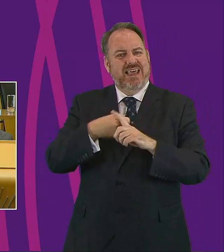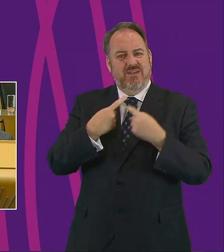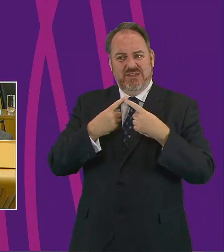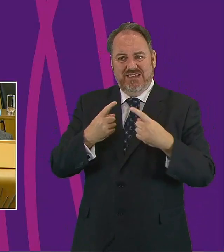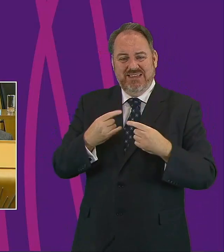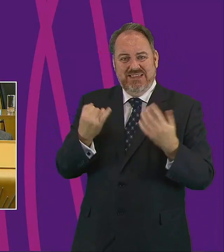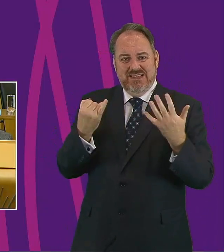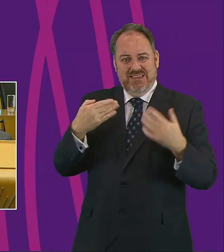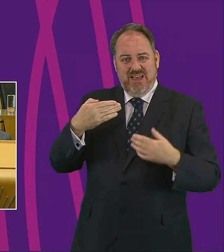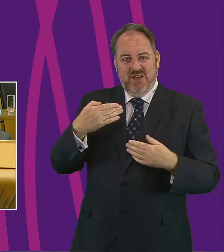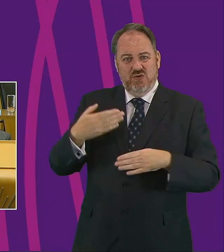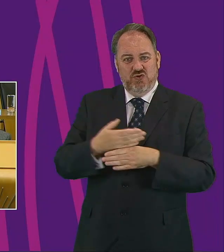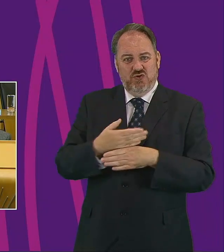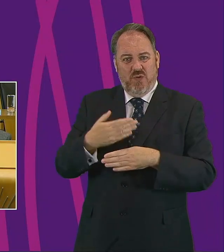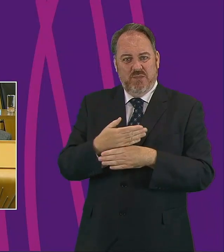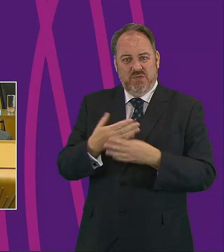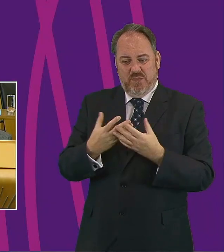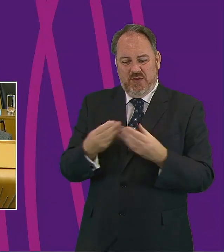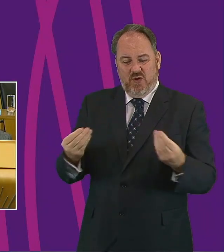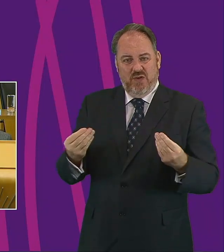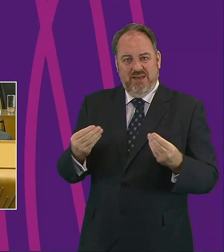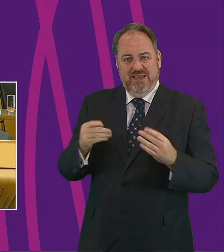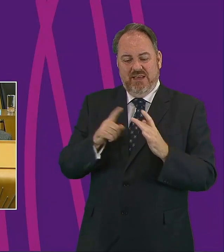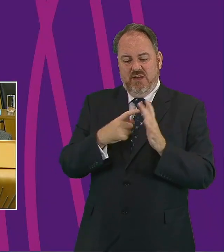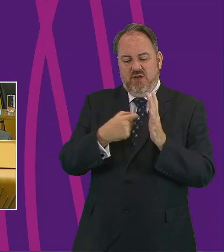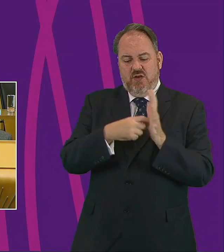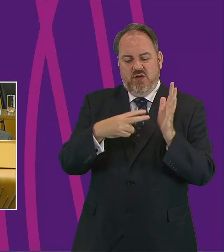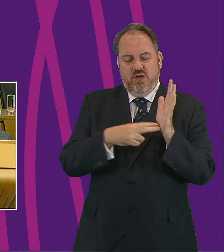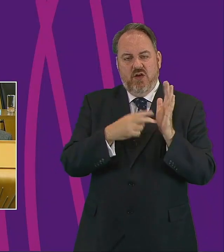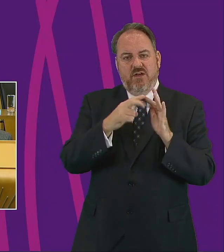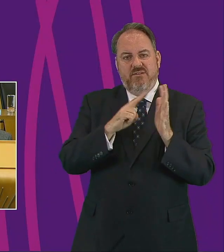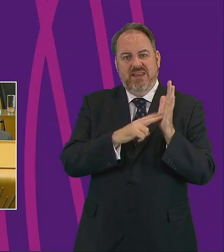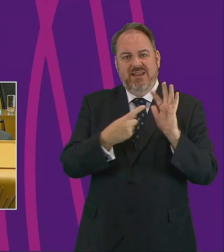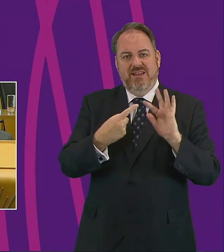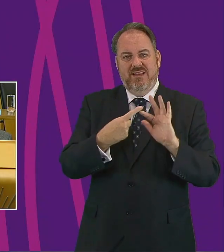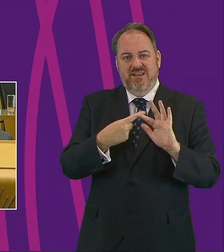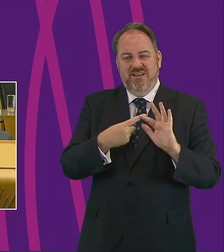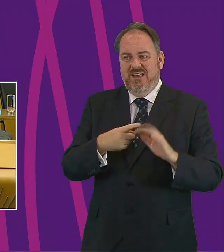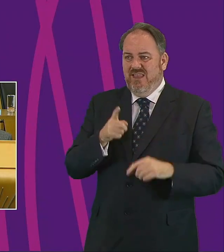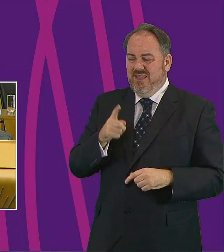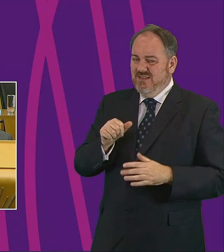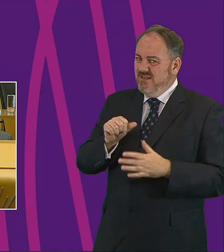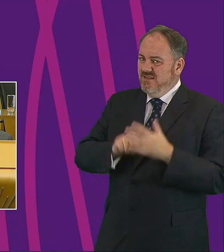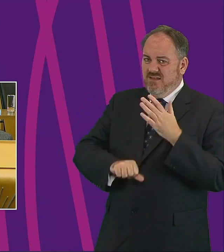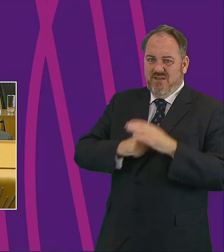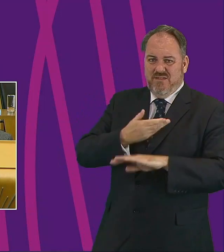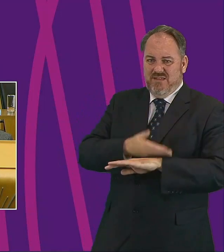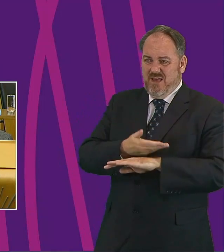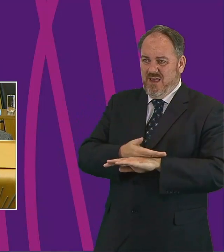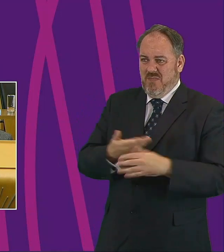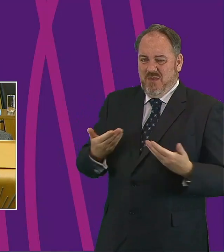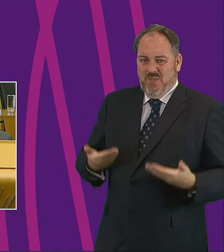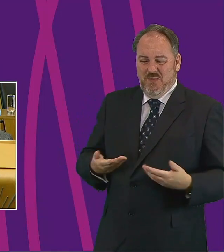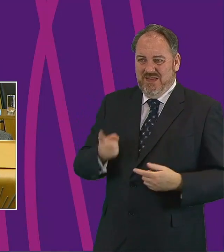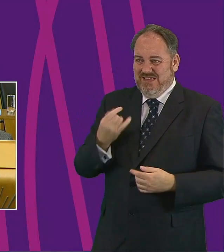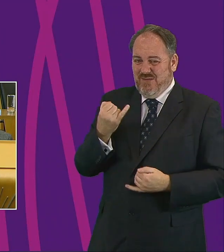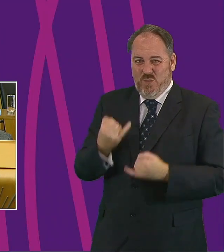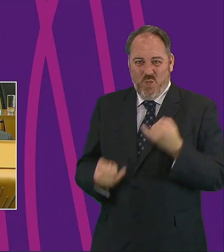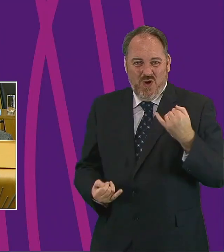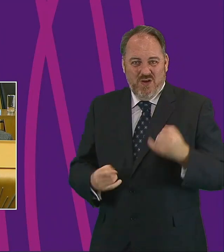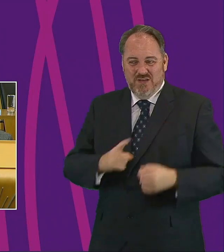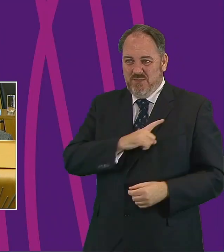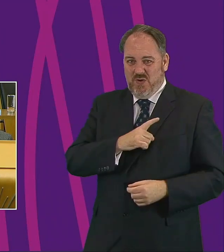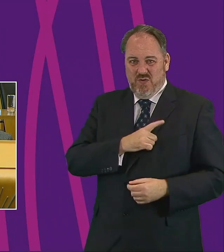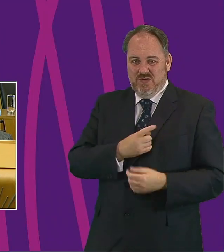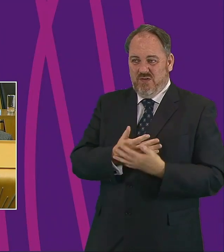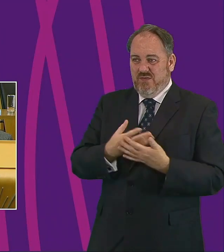be lost from the Irvine plant by the end of this year. At any time, this would be bitterly disappointing, but in the current climate will feel even more